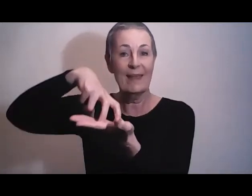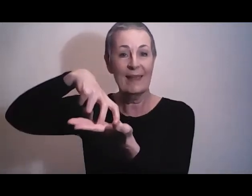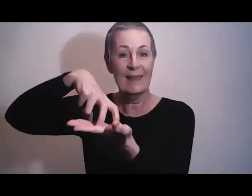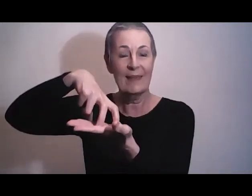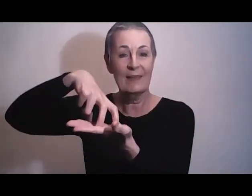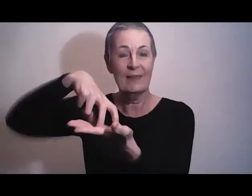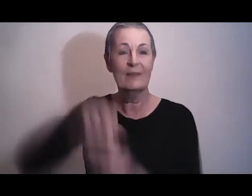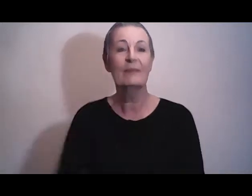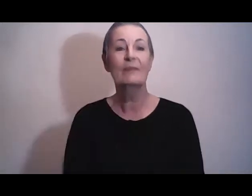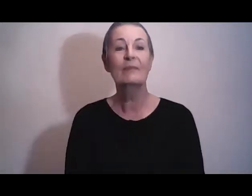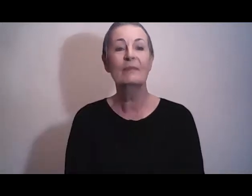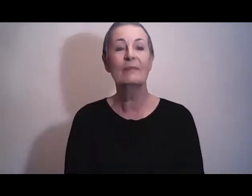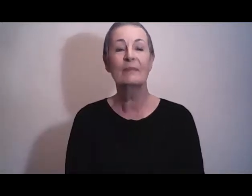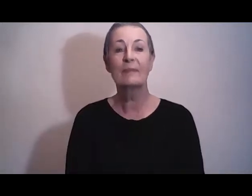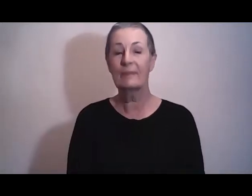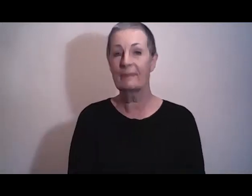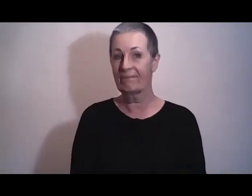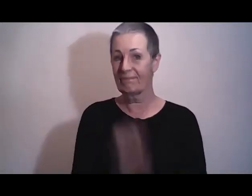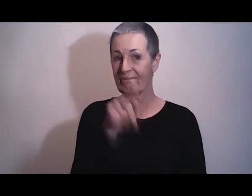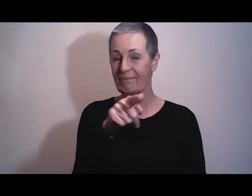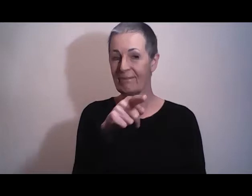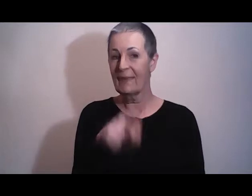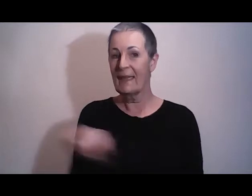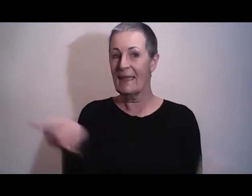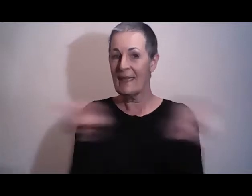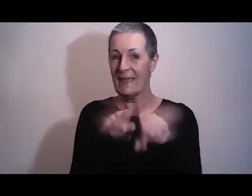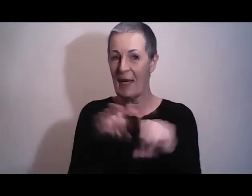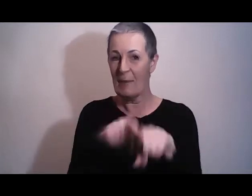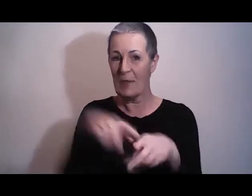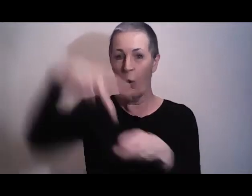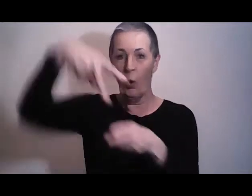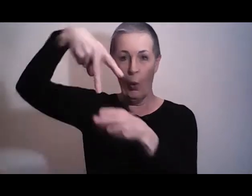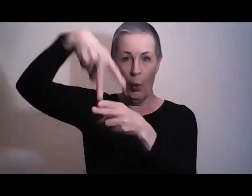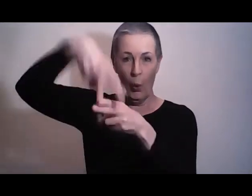This is called the horse stance.